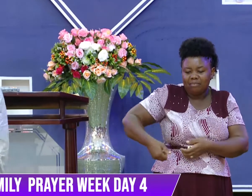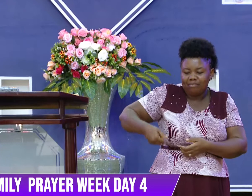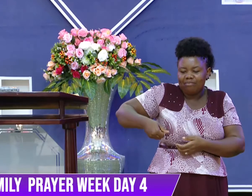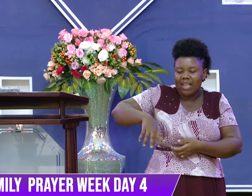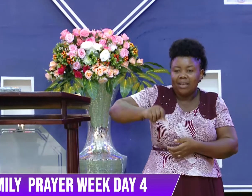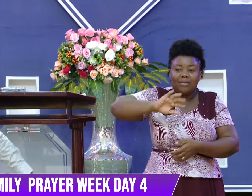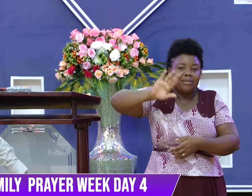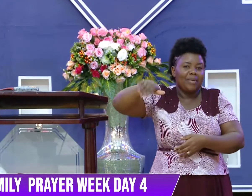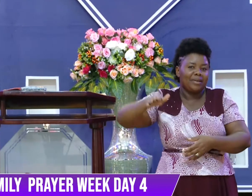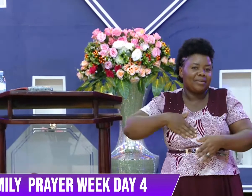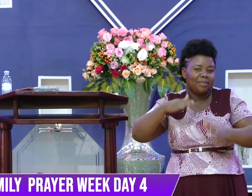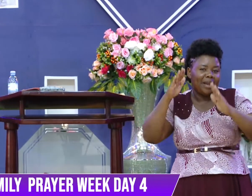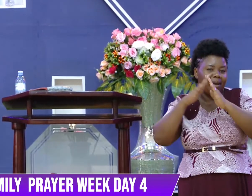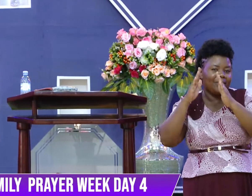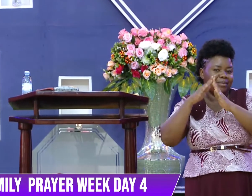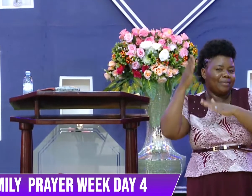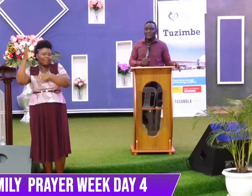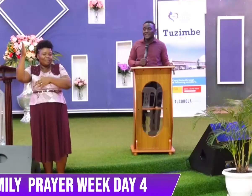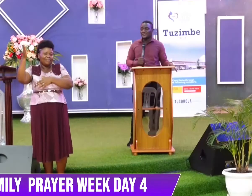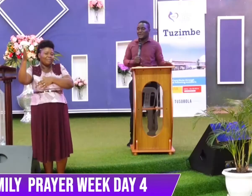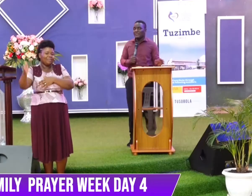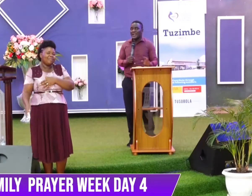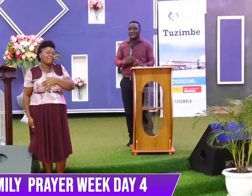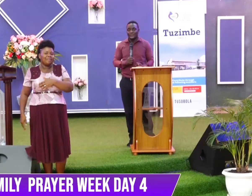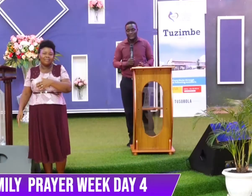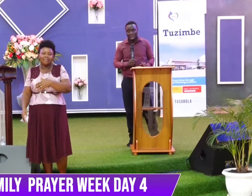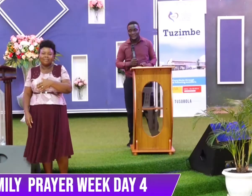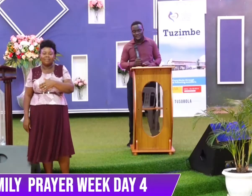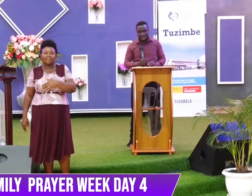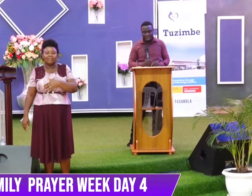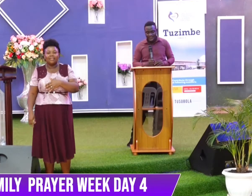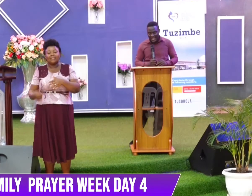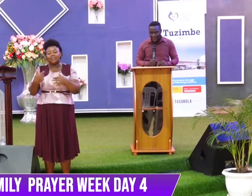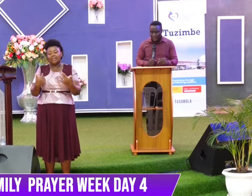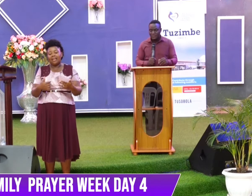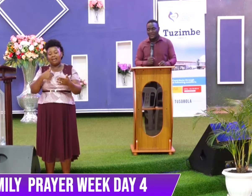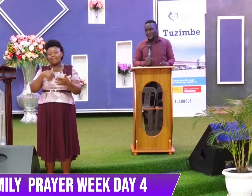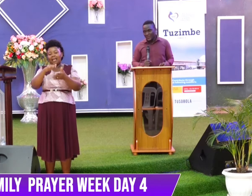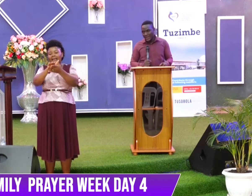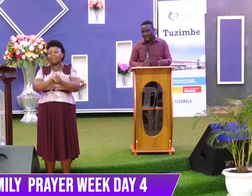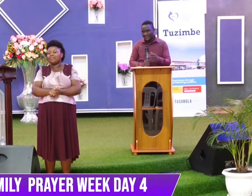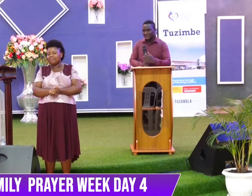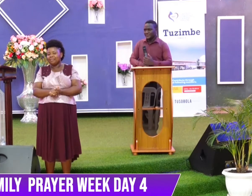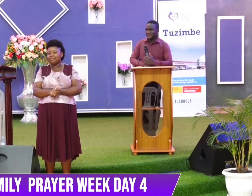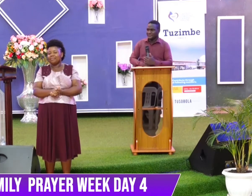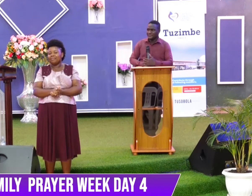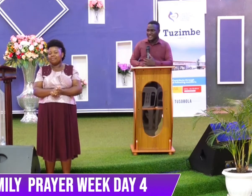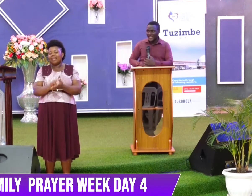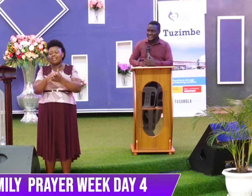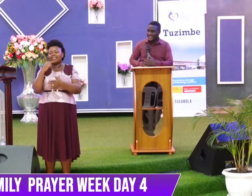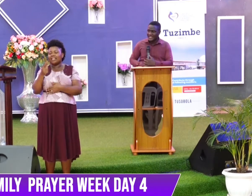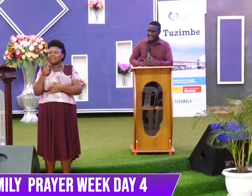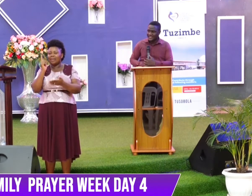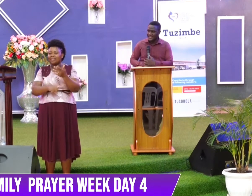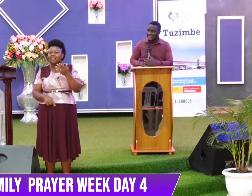grace, when I already held my Bible going back into my bungalow, I got married to my wife. And